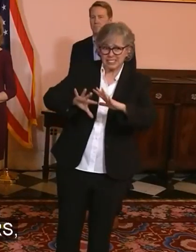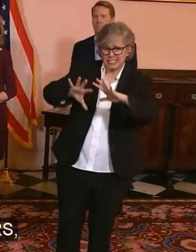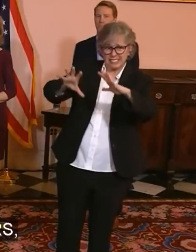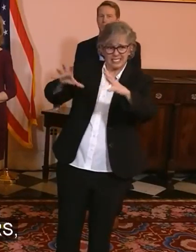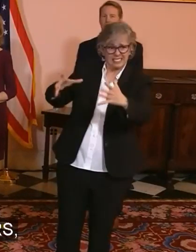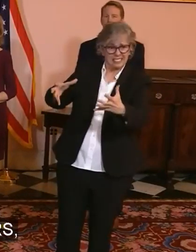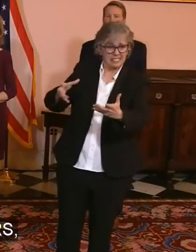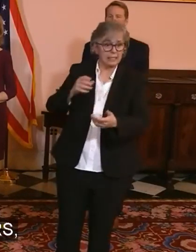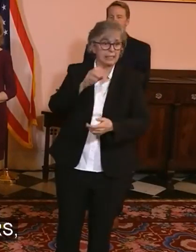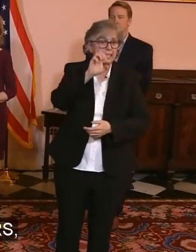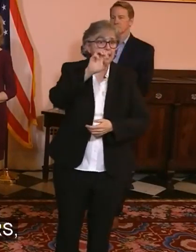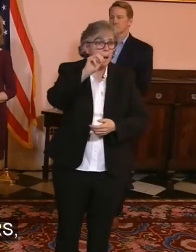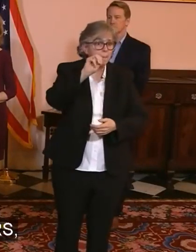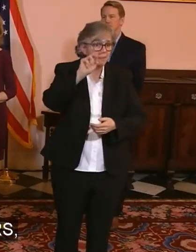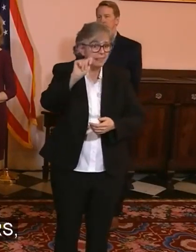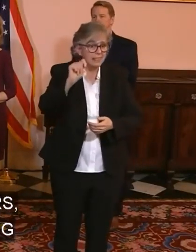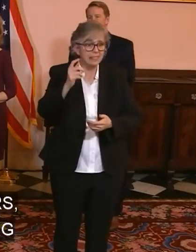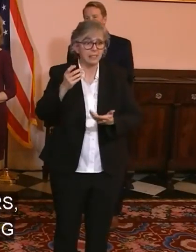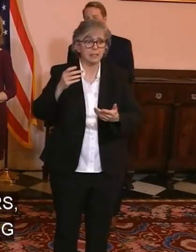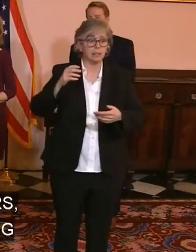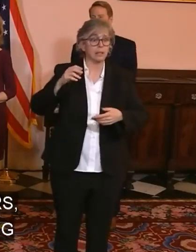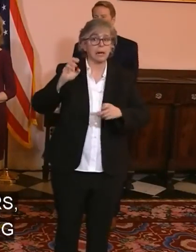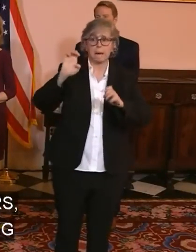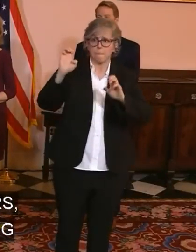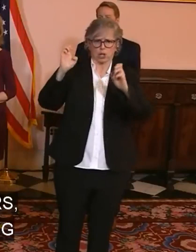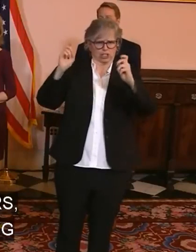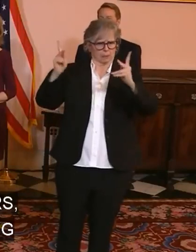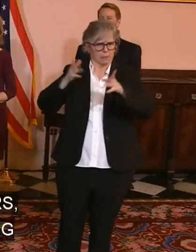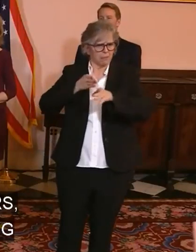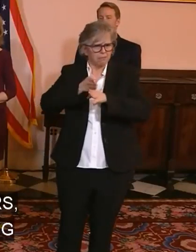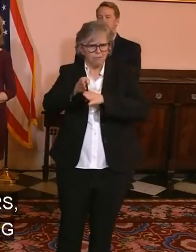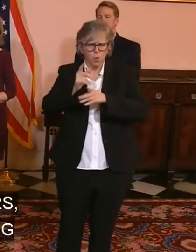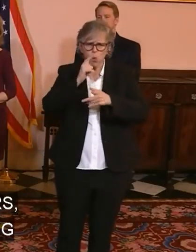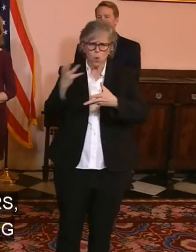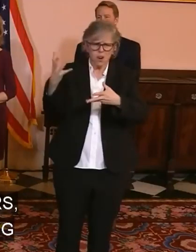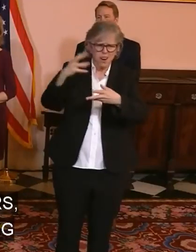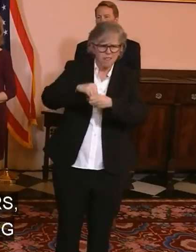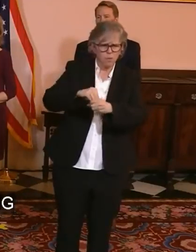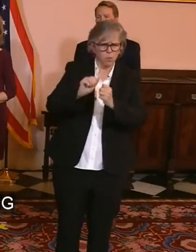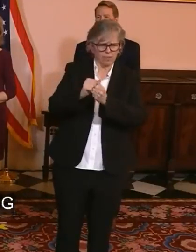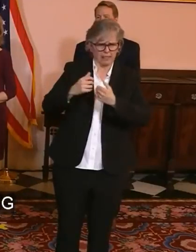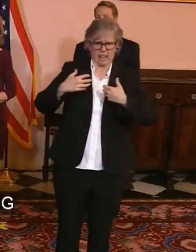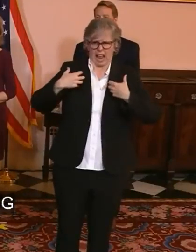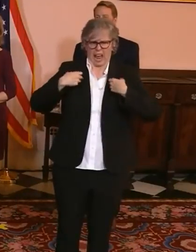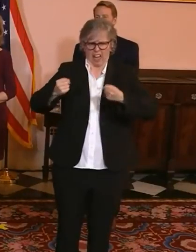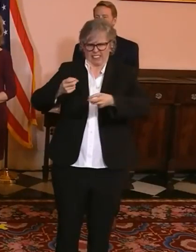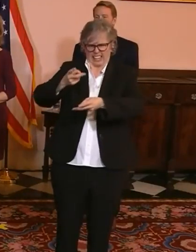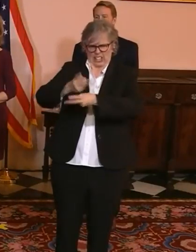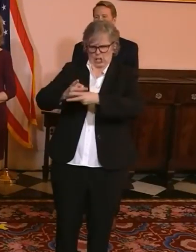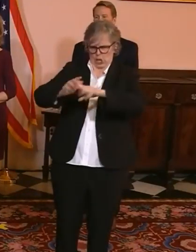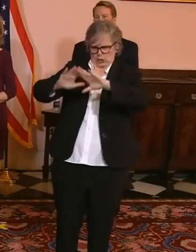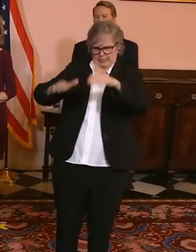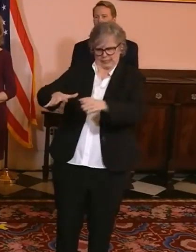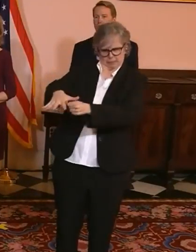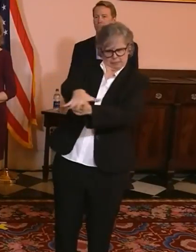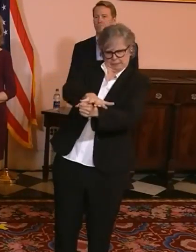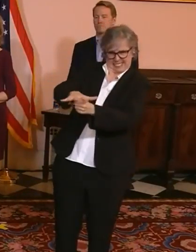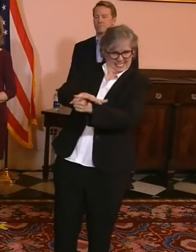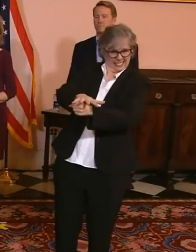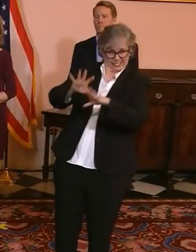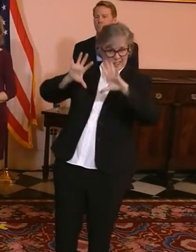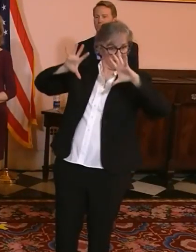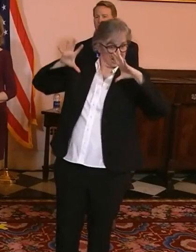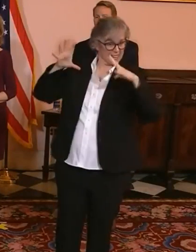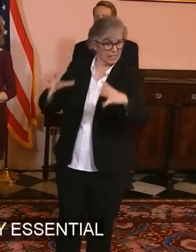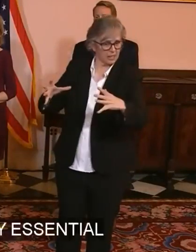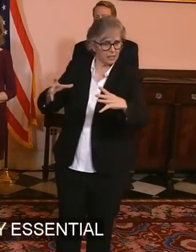others involved in the healthcare system, keeping them healthy is absolutely essential so that they